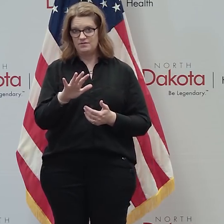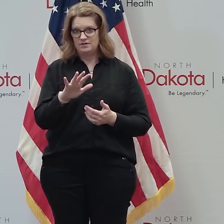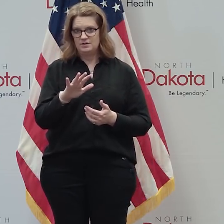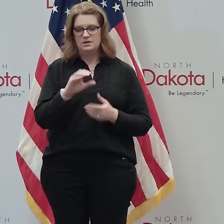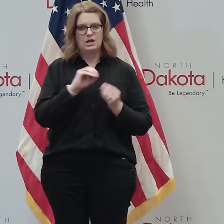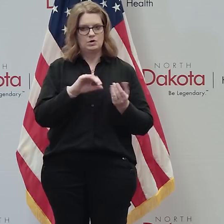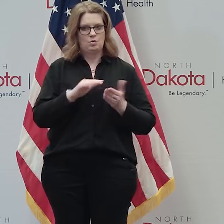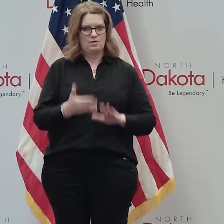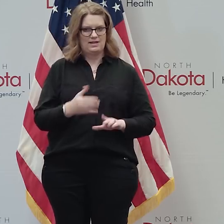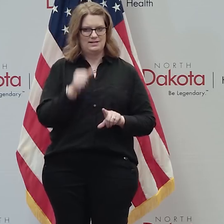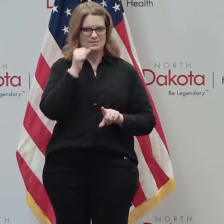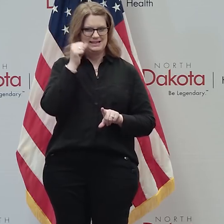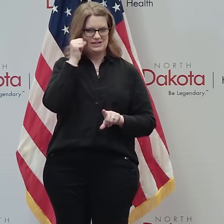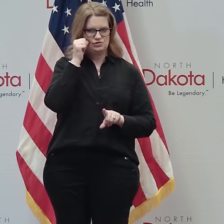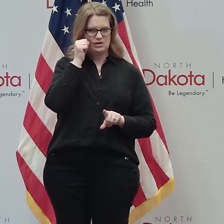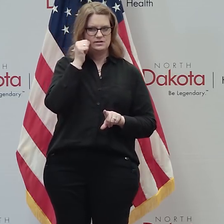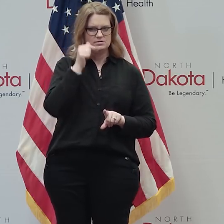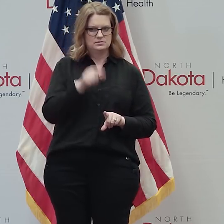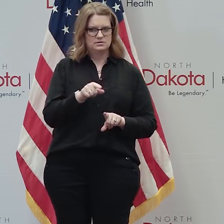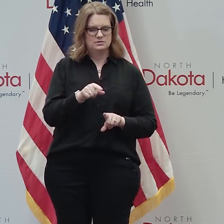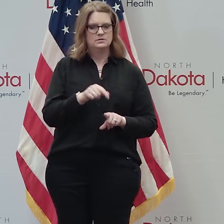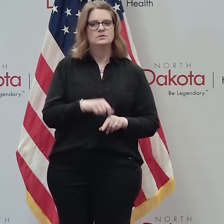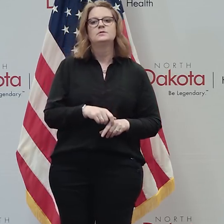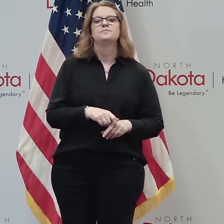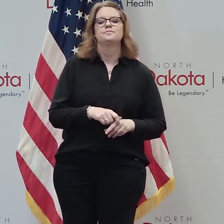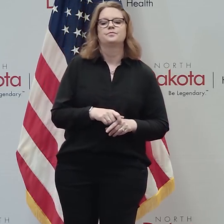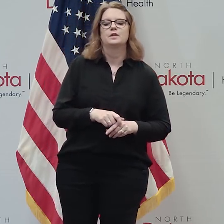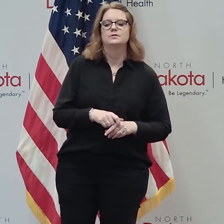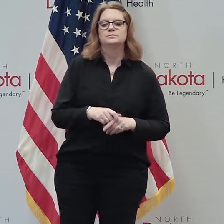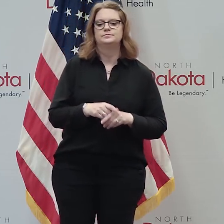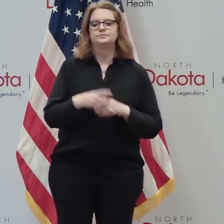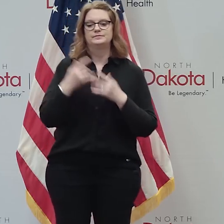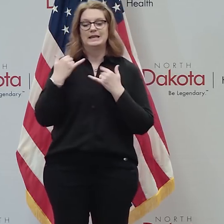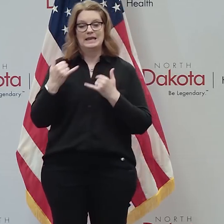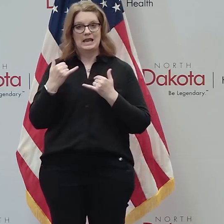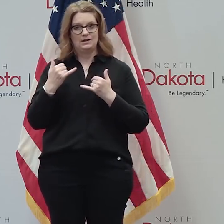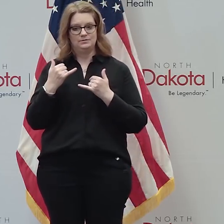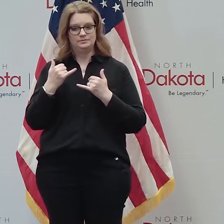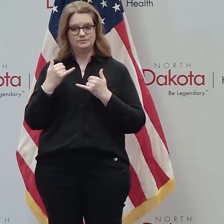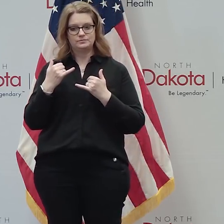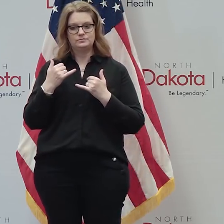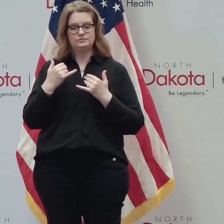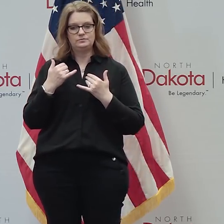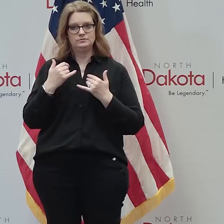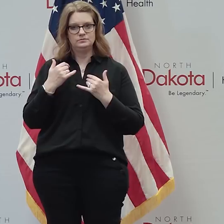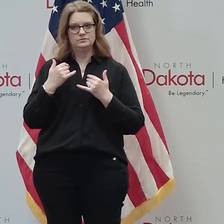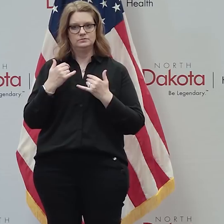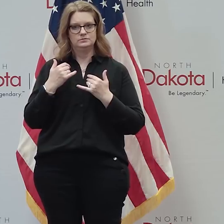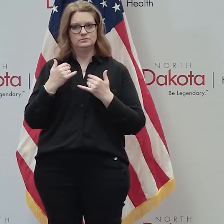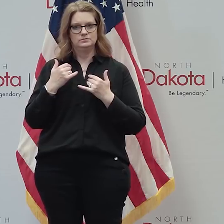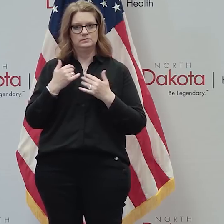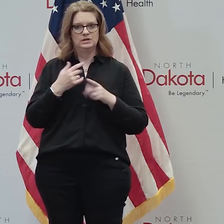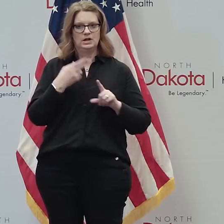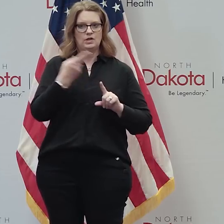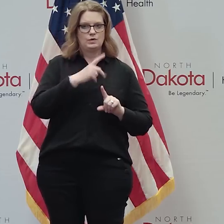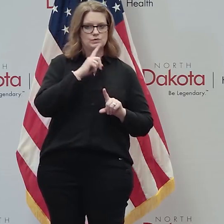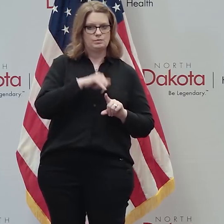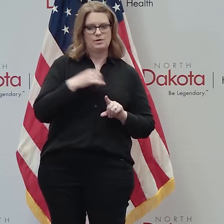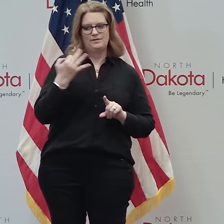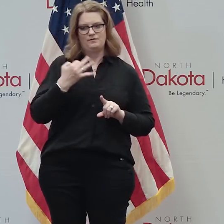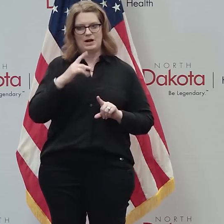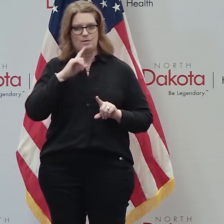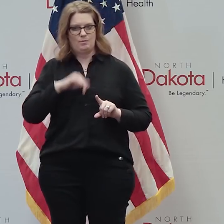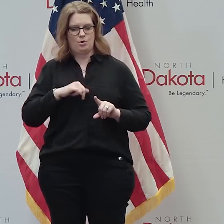no deaths reported yesterday. So that brings a total, we add in the Thursday report and the Friday